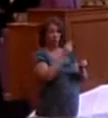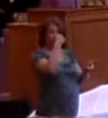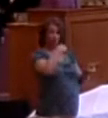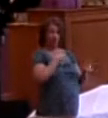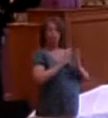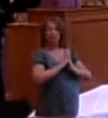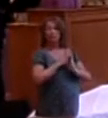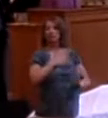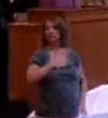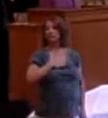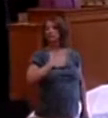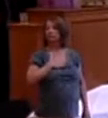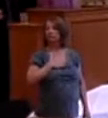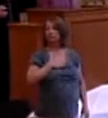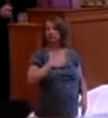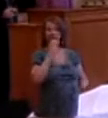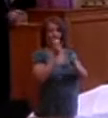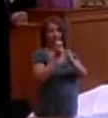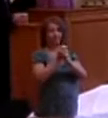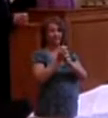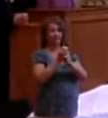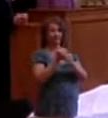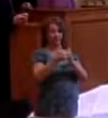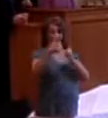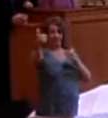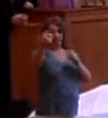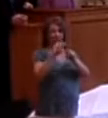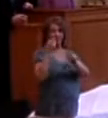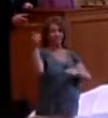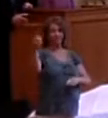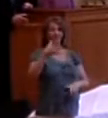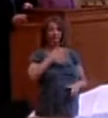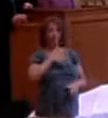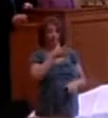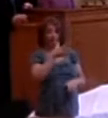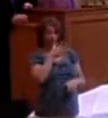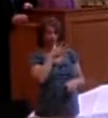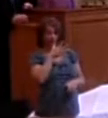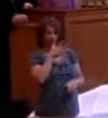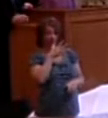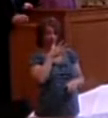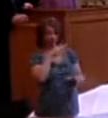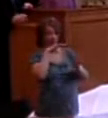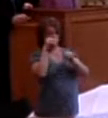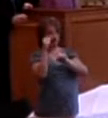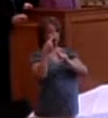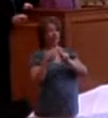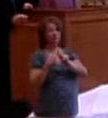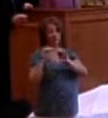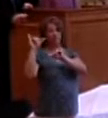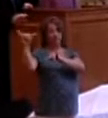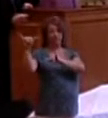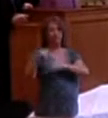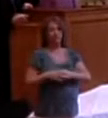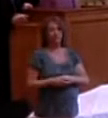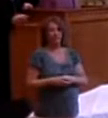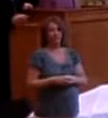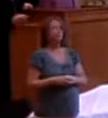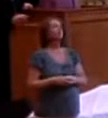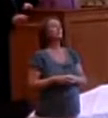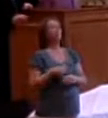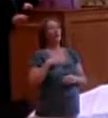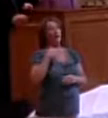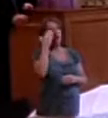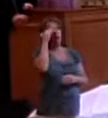please. It's really hard being away from them, and my mom's been out there for a month. So I don't know how I'd get through